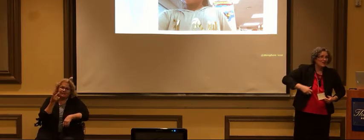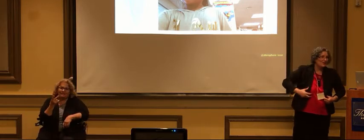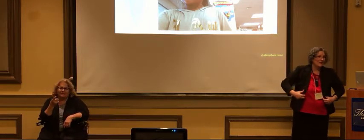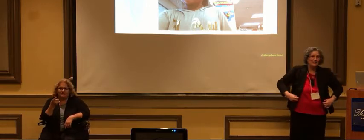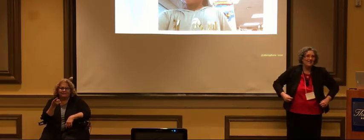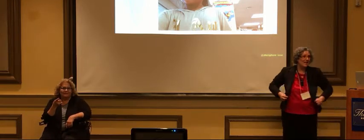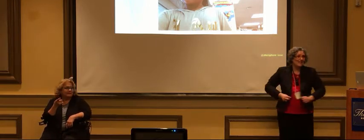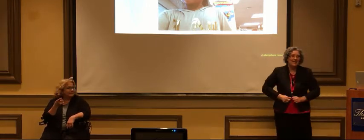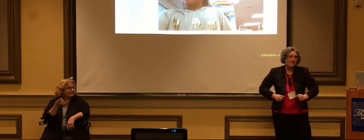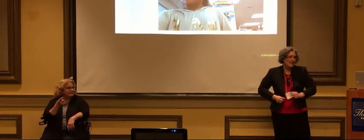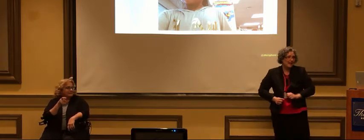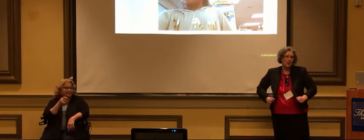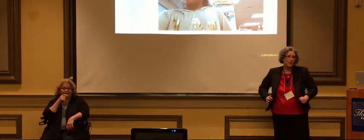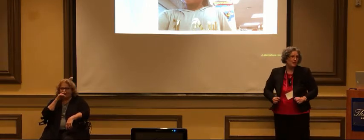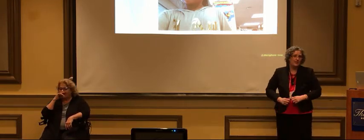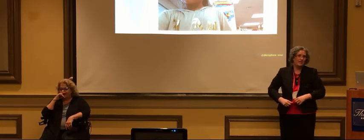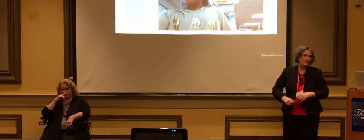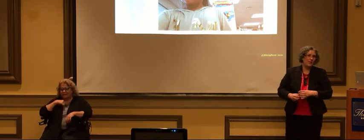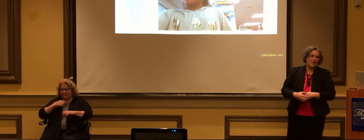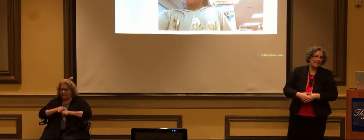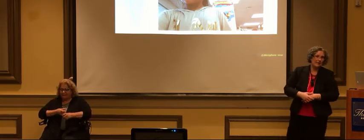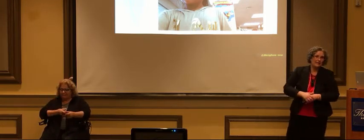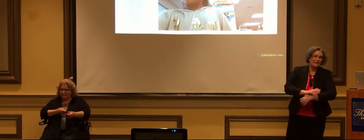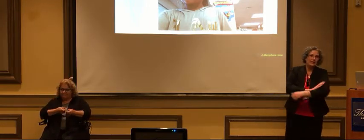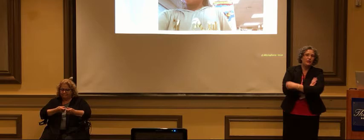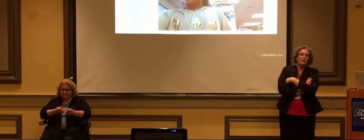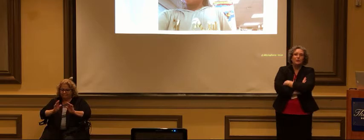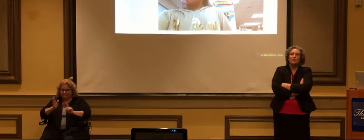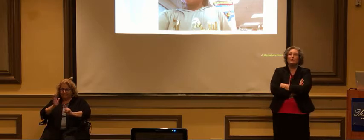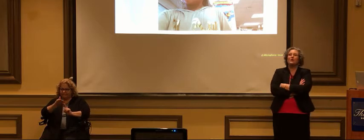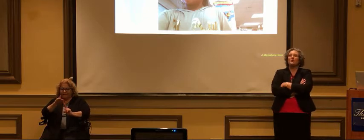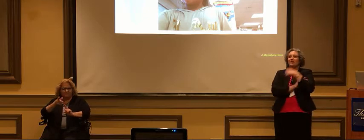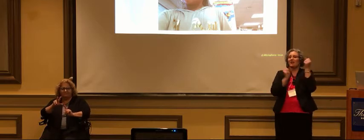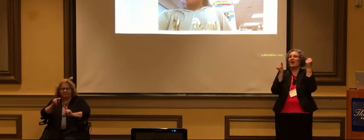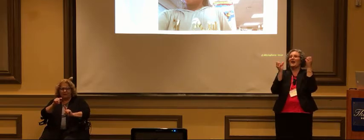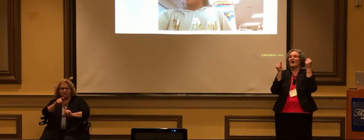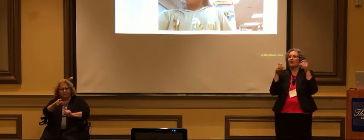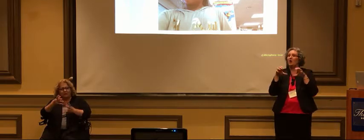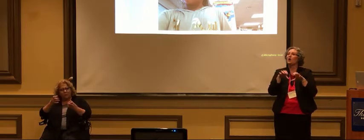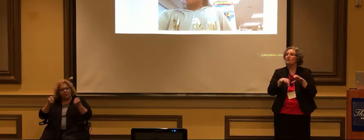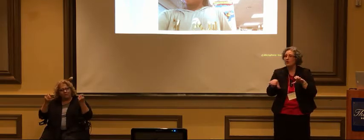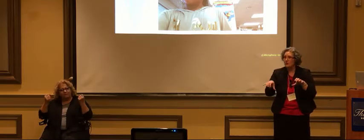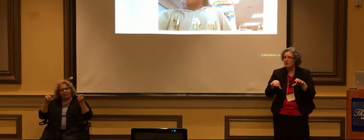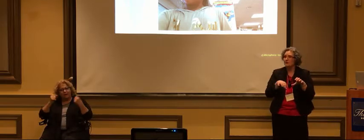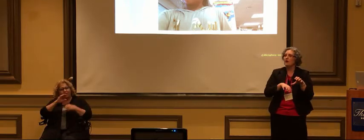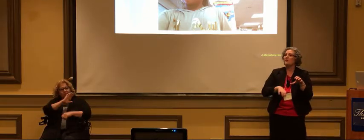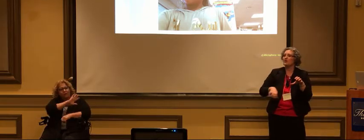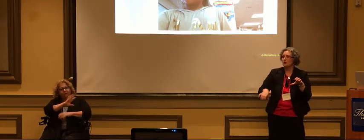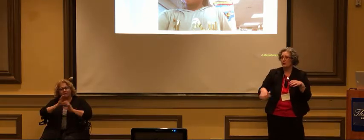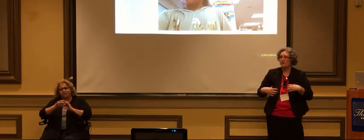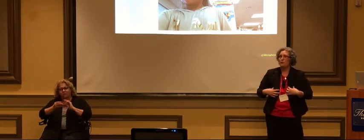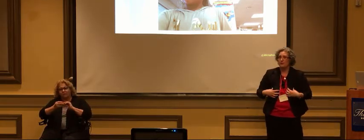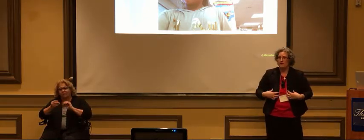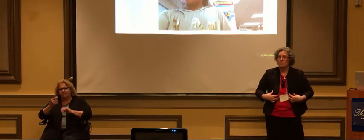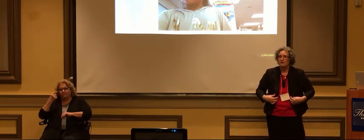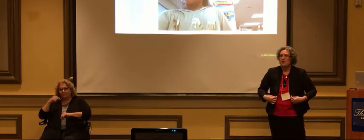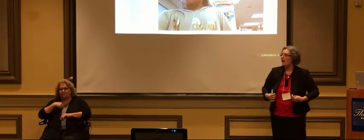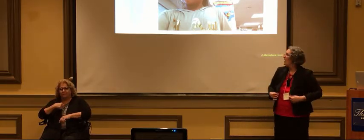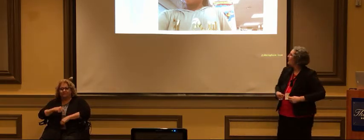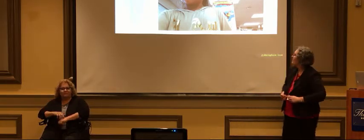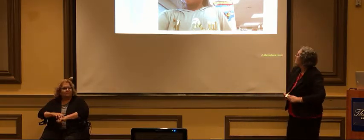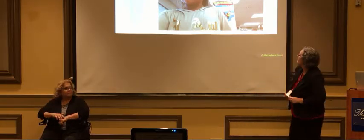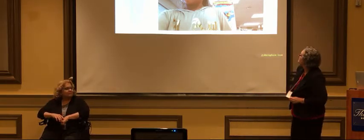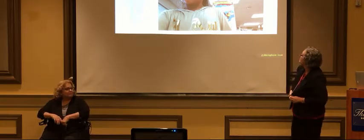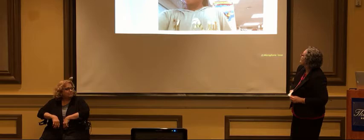she loves doing it. This is not a kid that I coerced in any way to sign her version of the story for me.